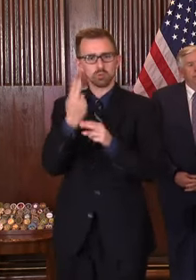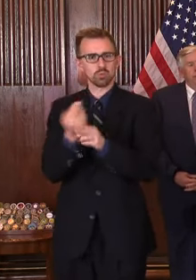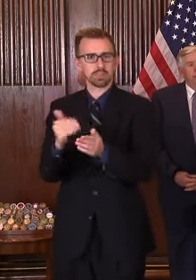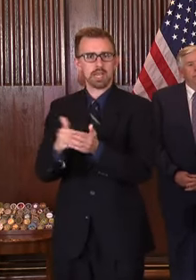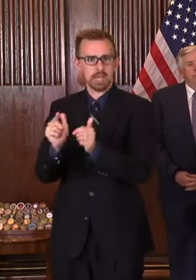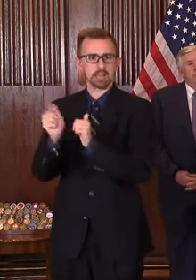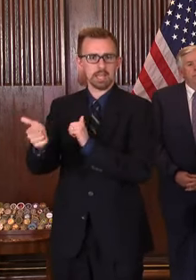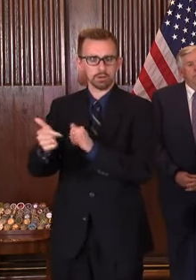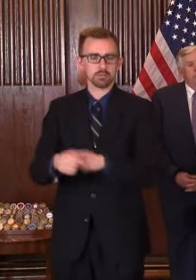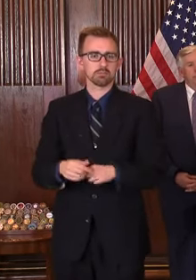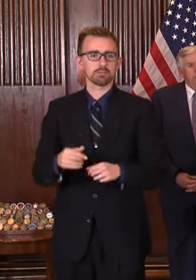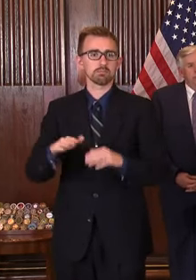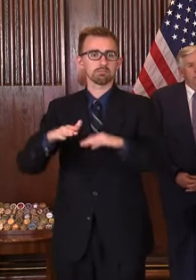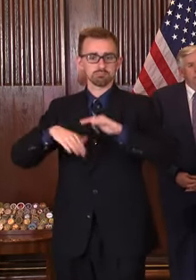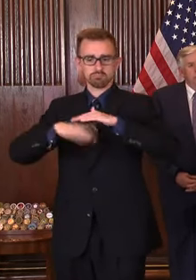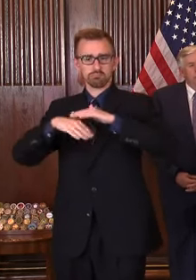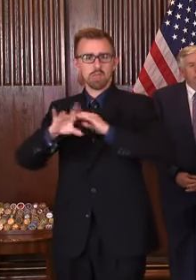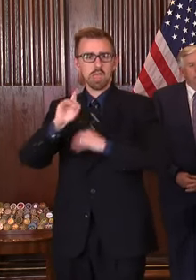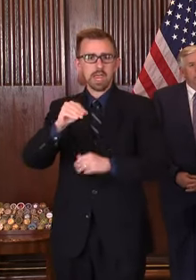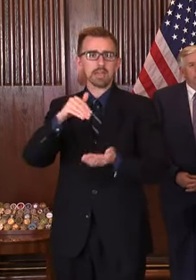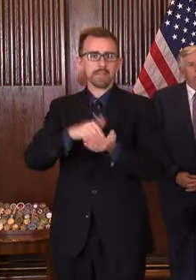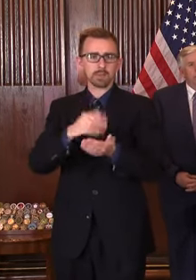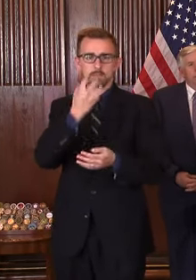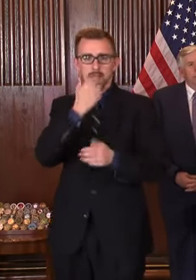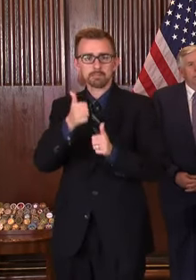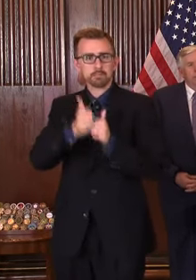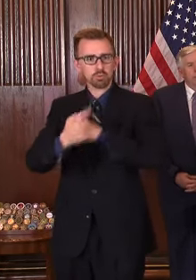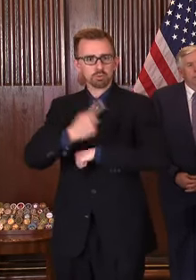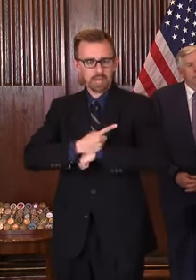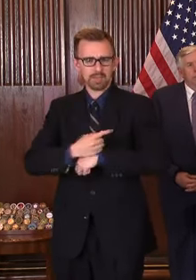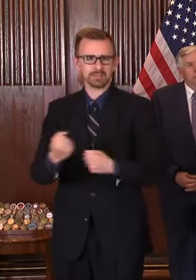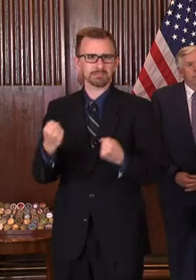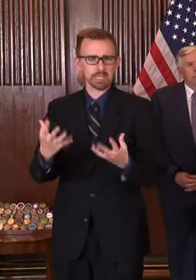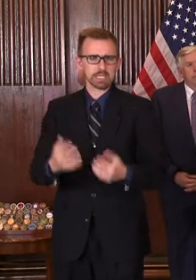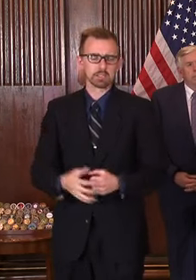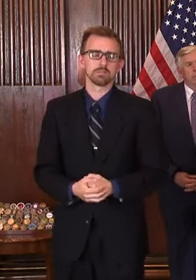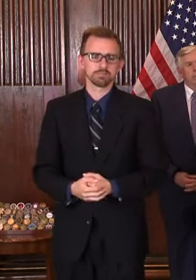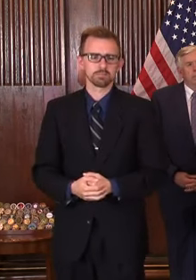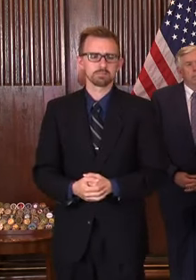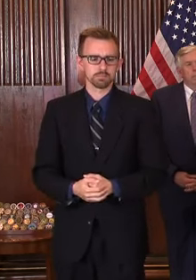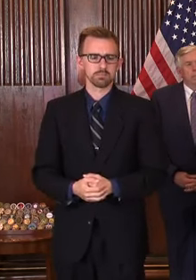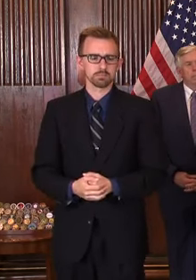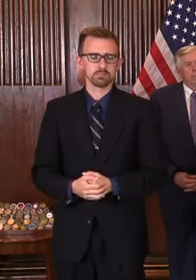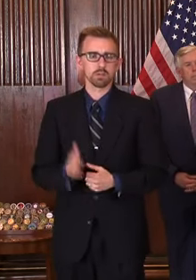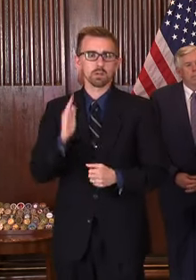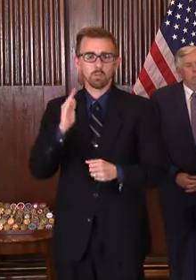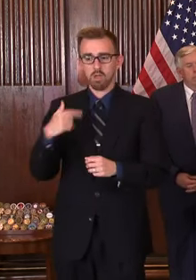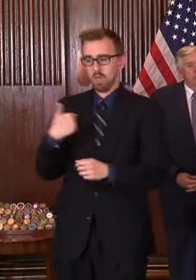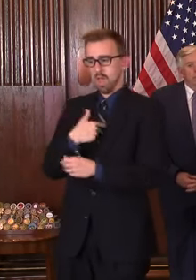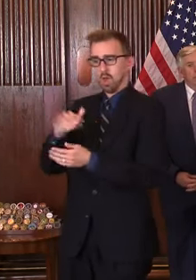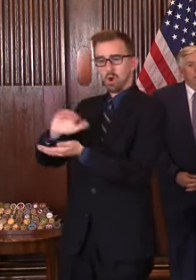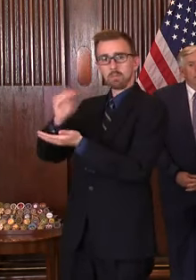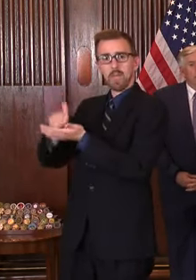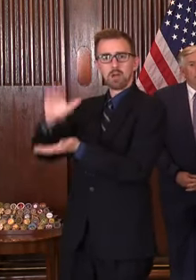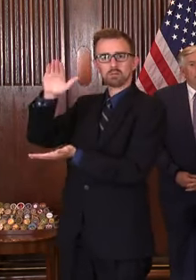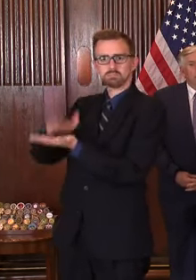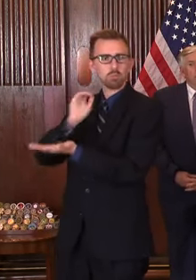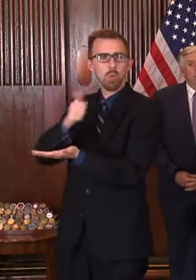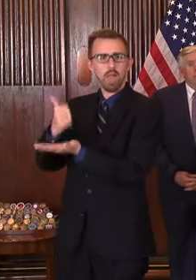day. The Bedell decontamination system will bolster our supply of necessary PPE and will be a